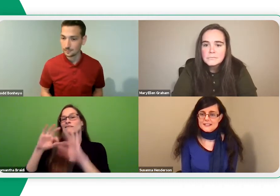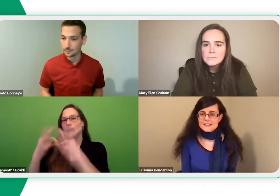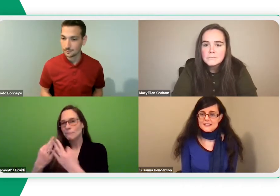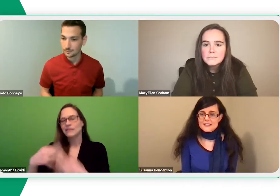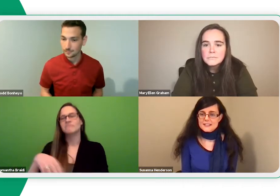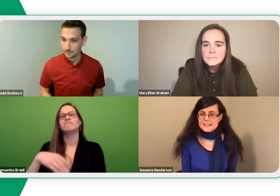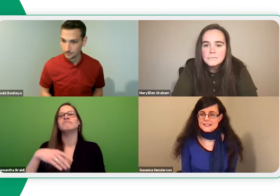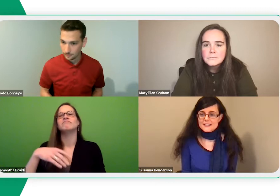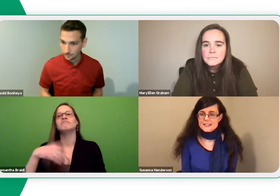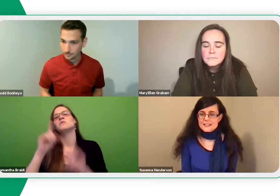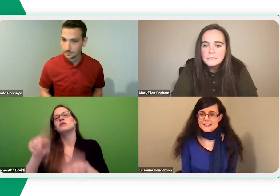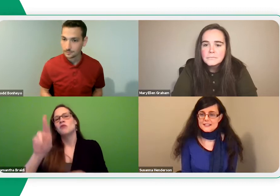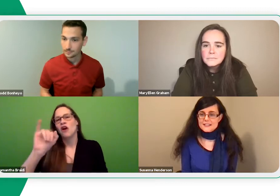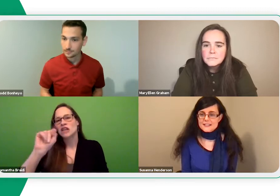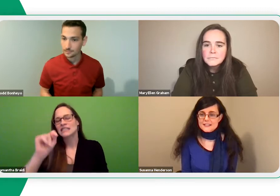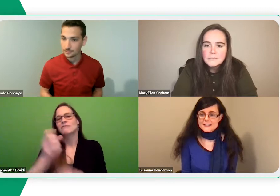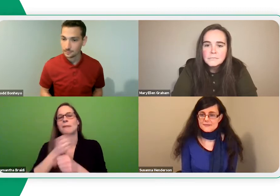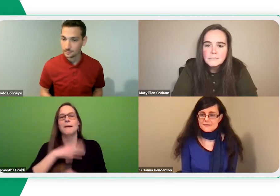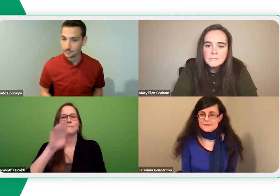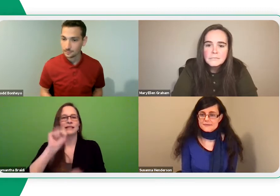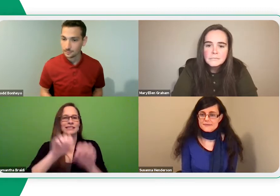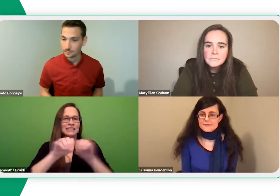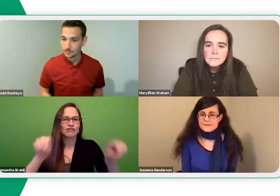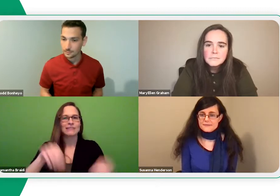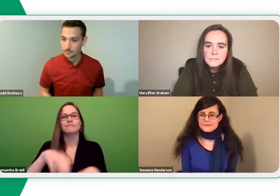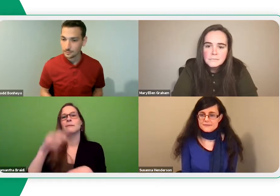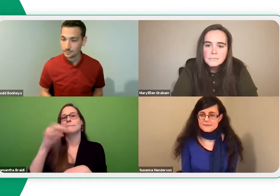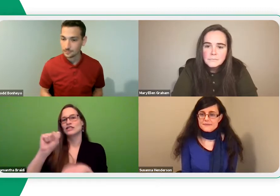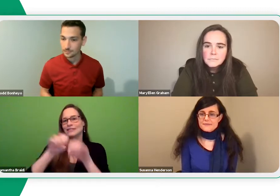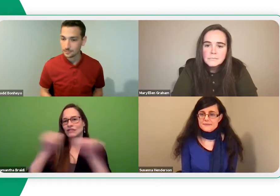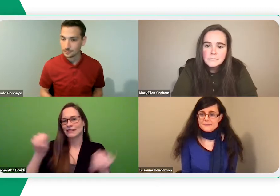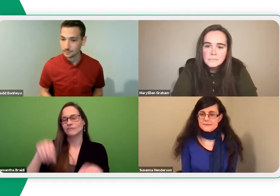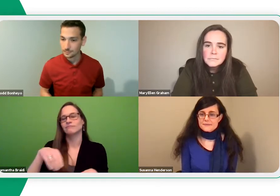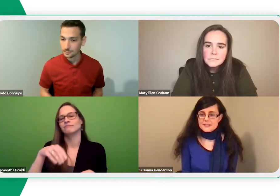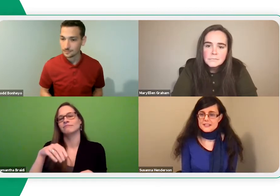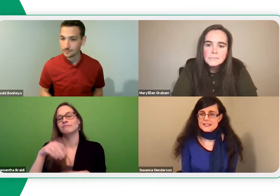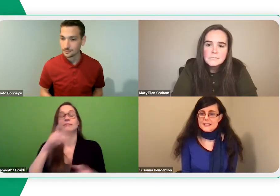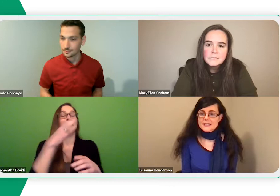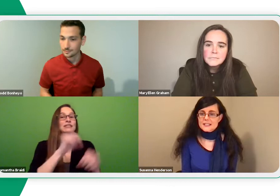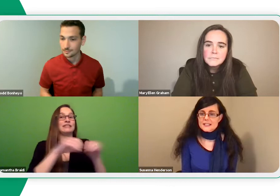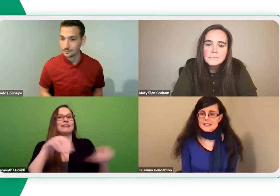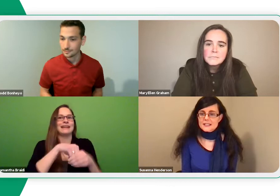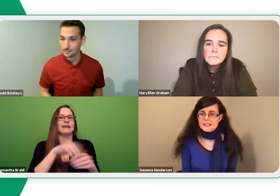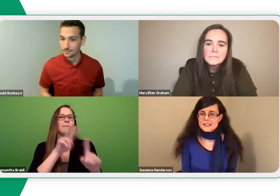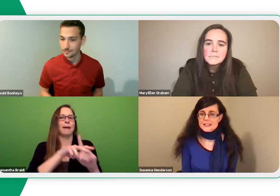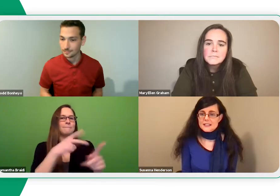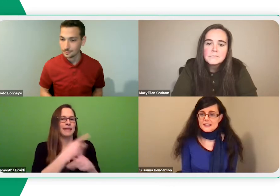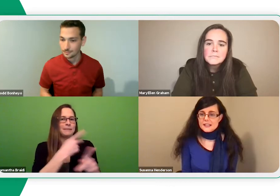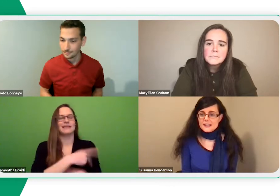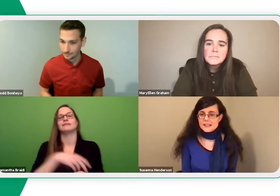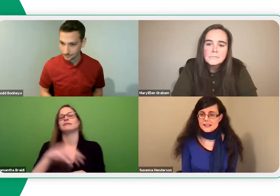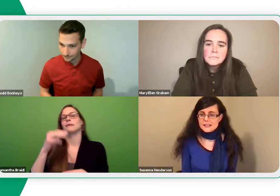I grew up in New Jersey. I was mainstreamed with a hearing family. I went to RIT for a BA and MS